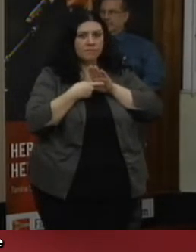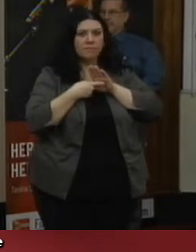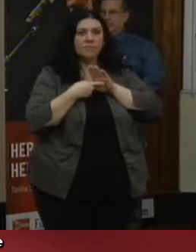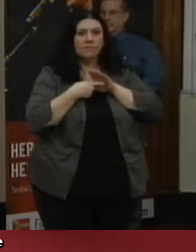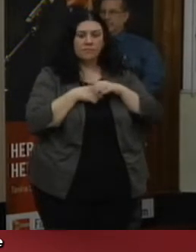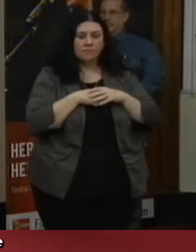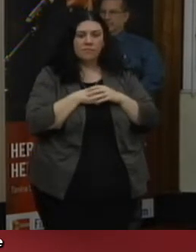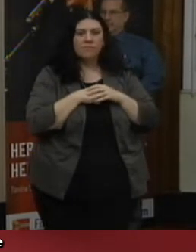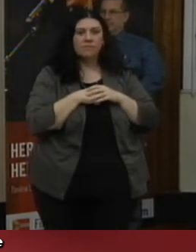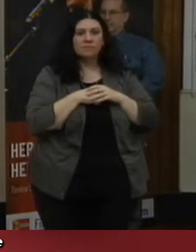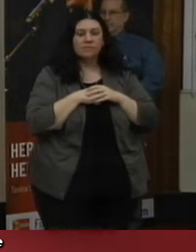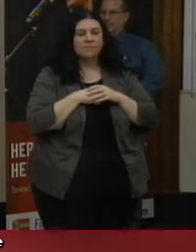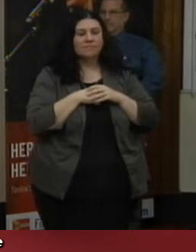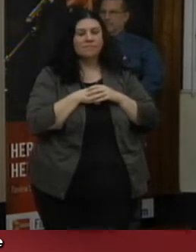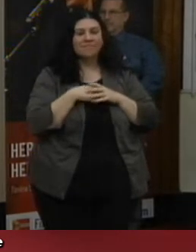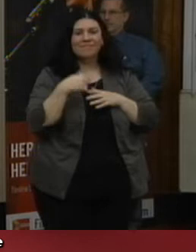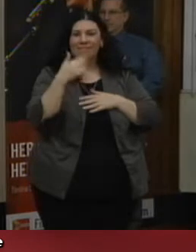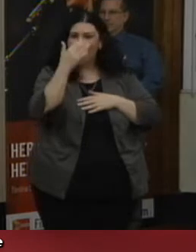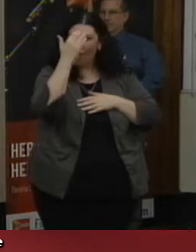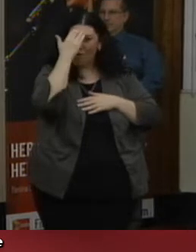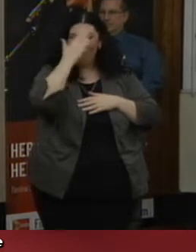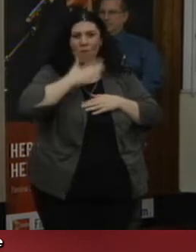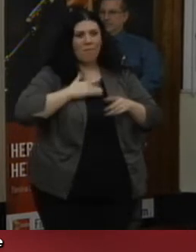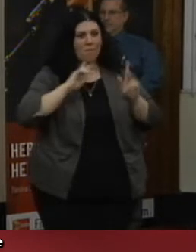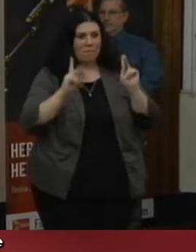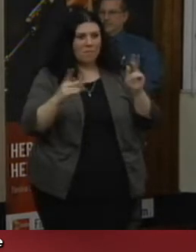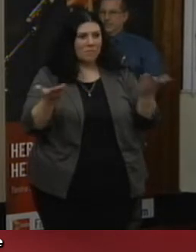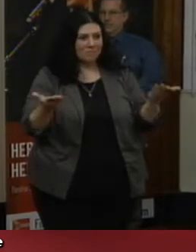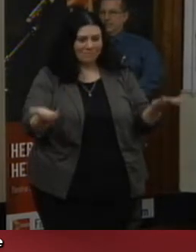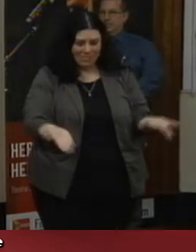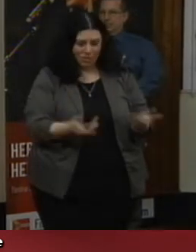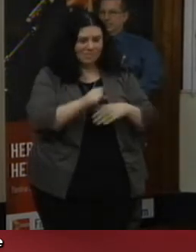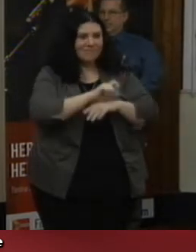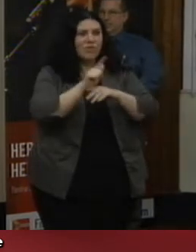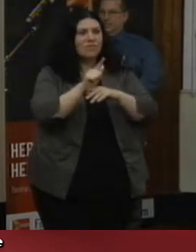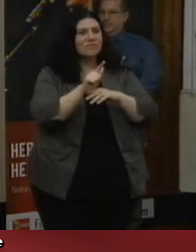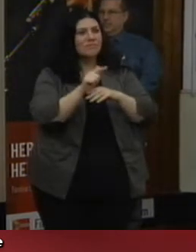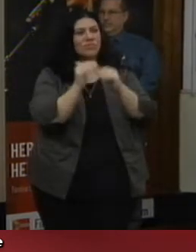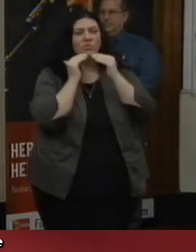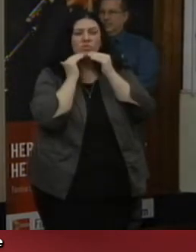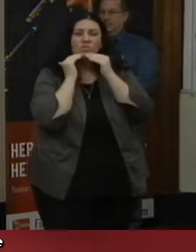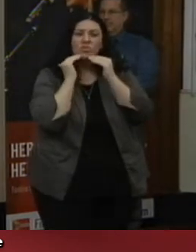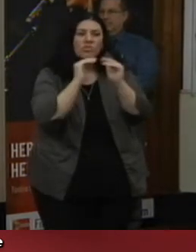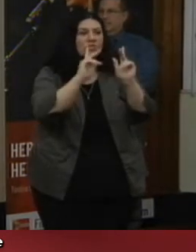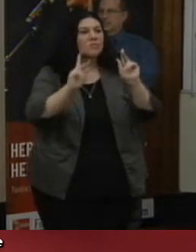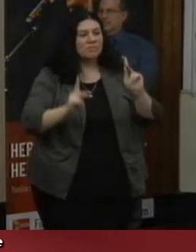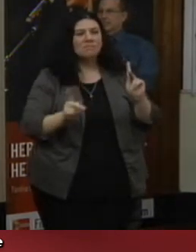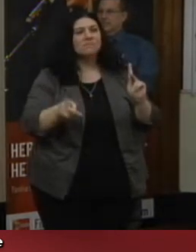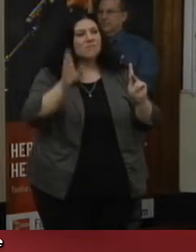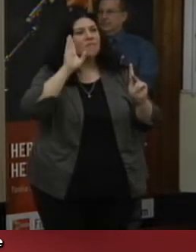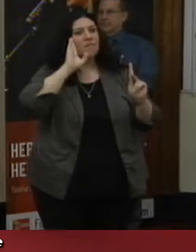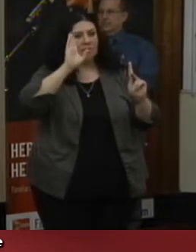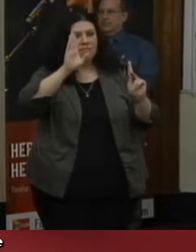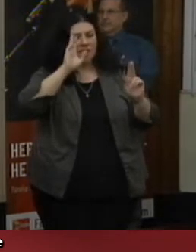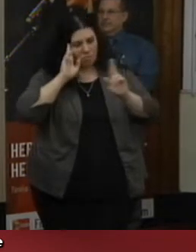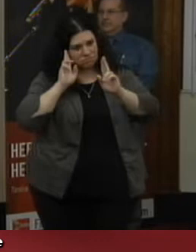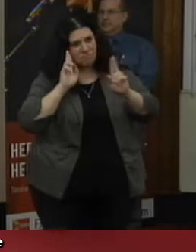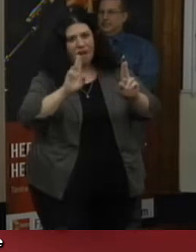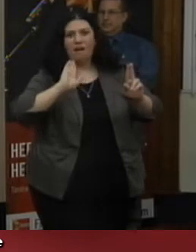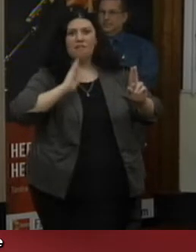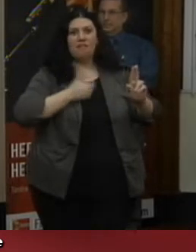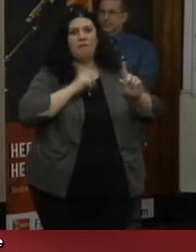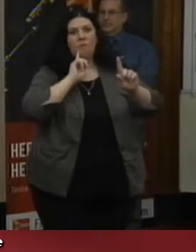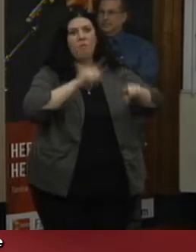I know the people of St. Louis. They are good people. They will follow this order if we advise